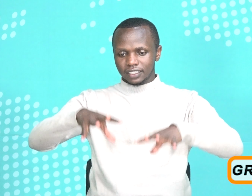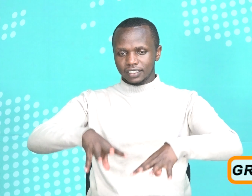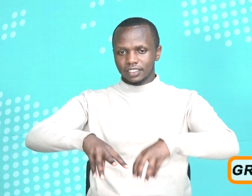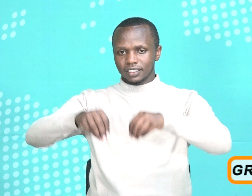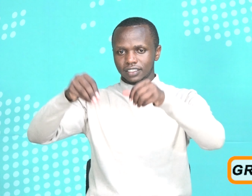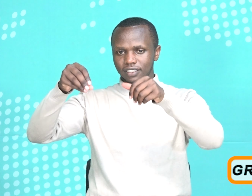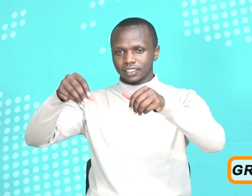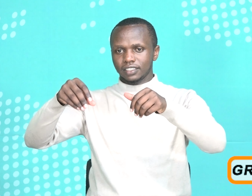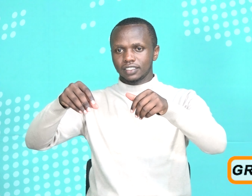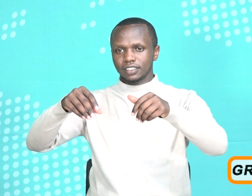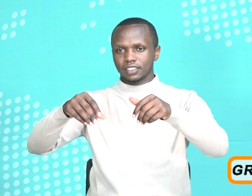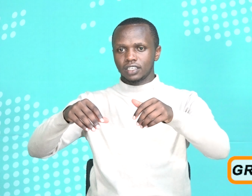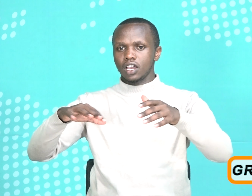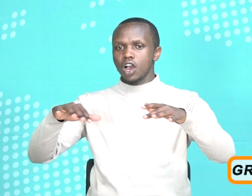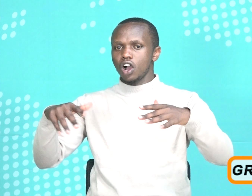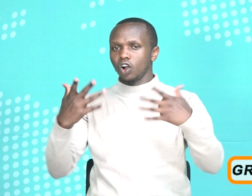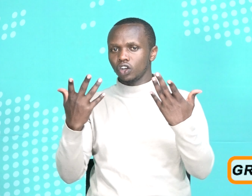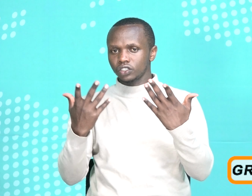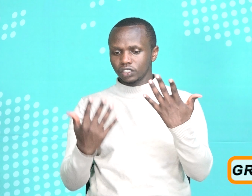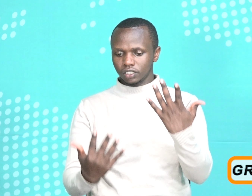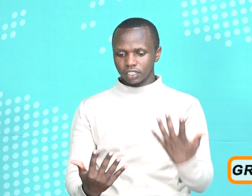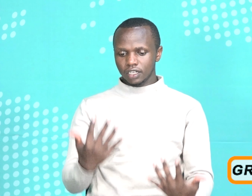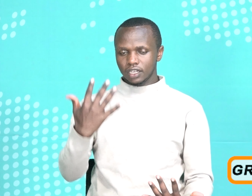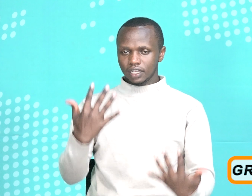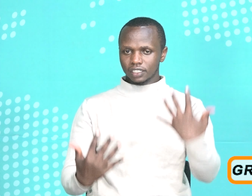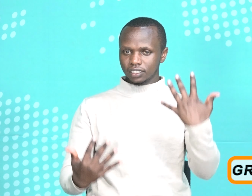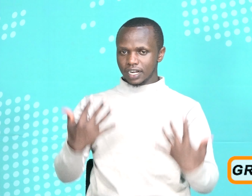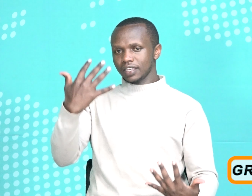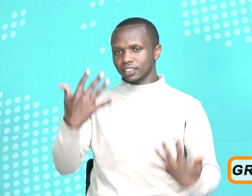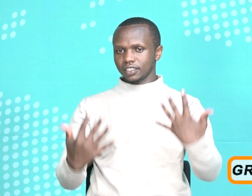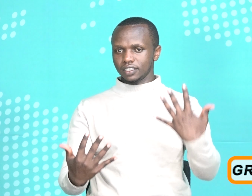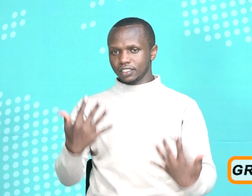grass or grass,